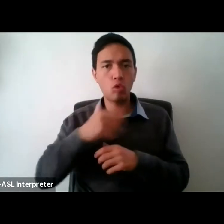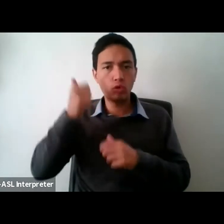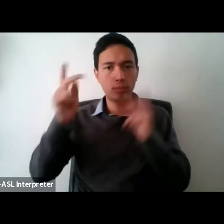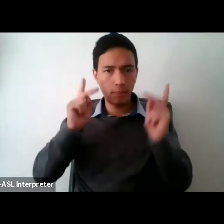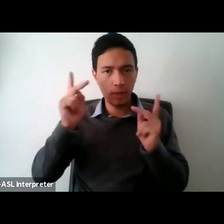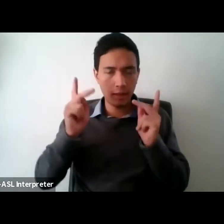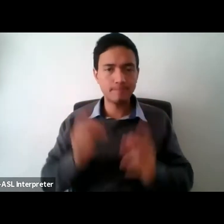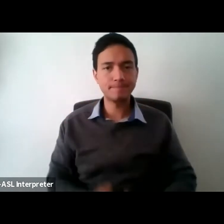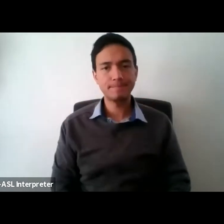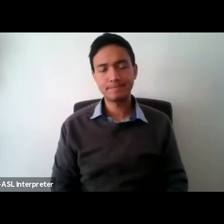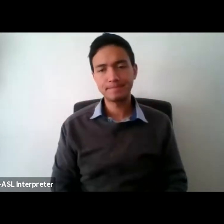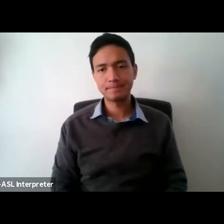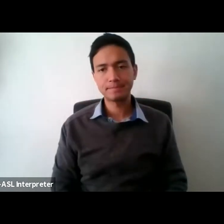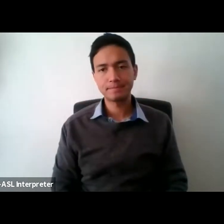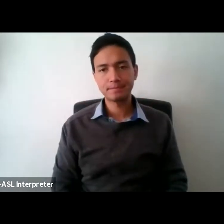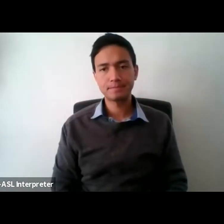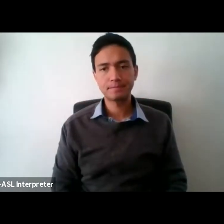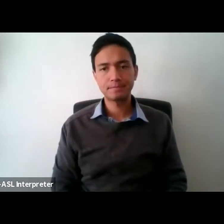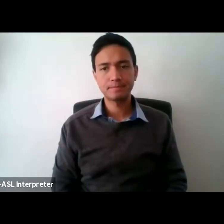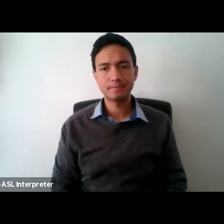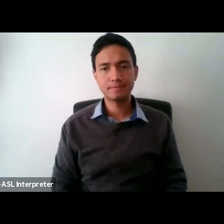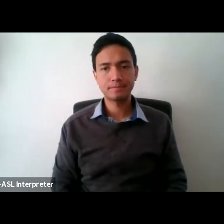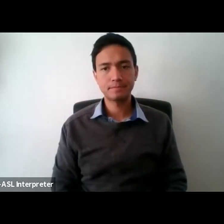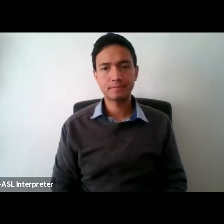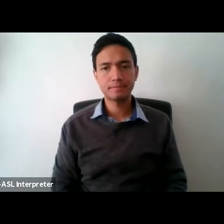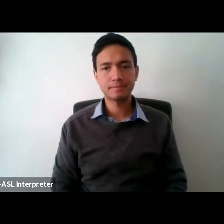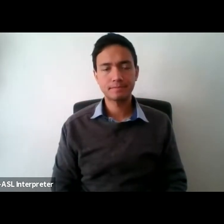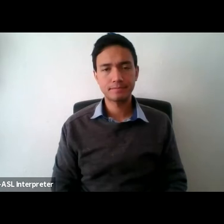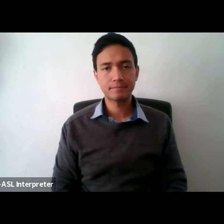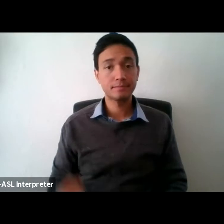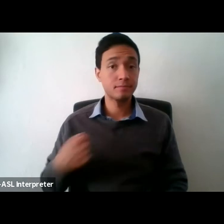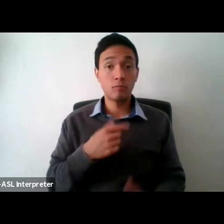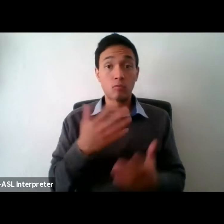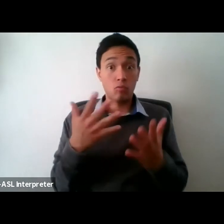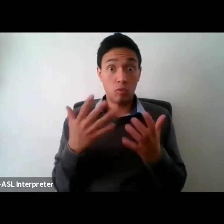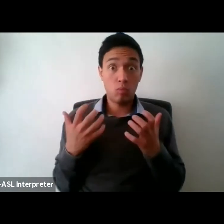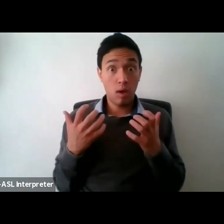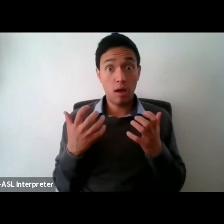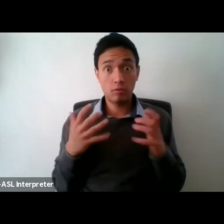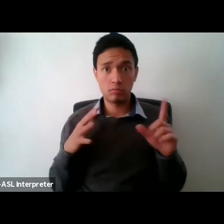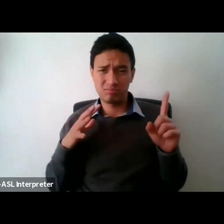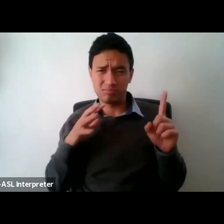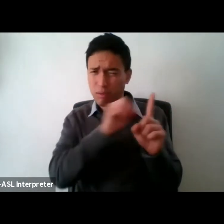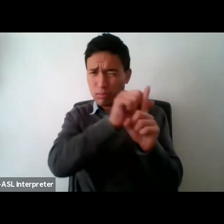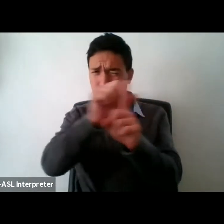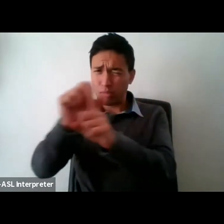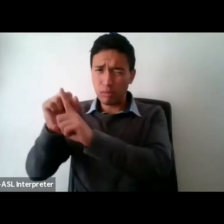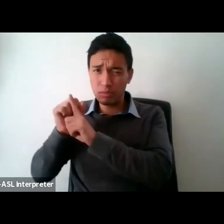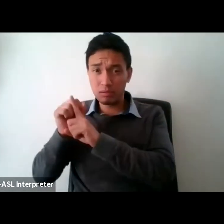If we are to achieve, as the theme of this International Day suggests, digital